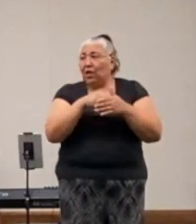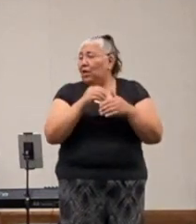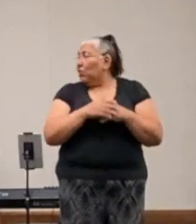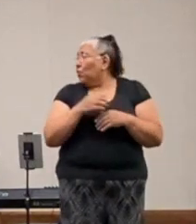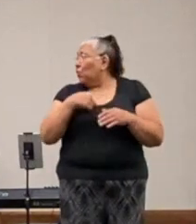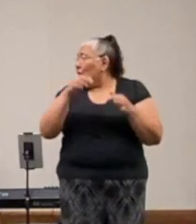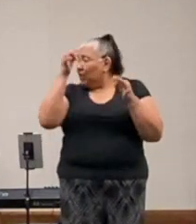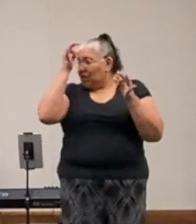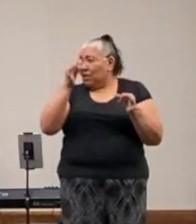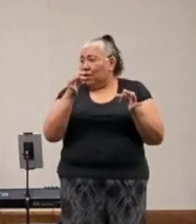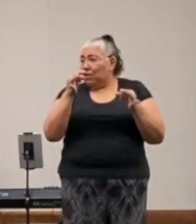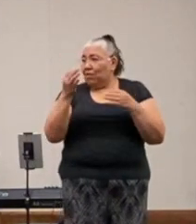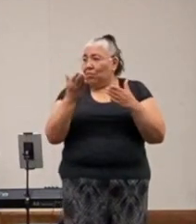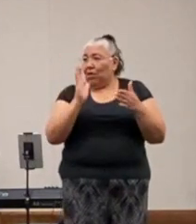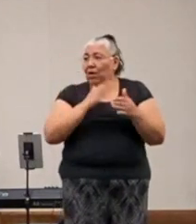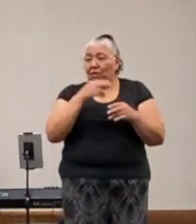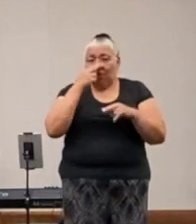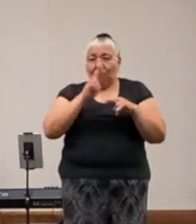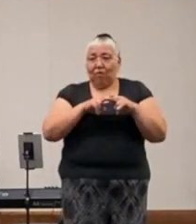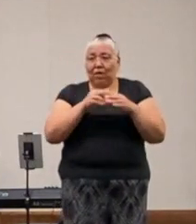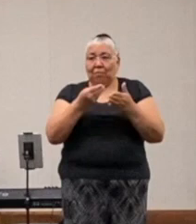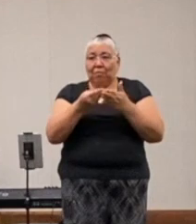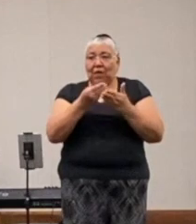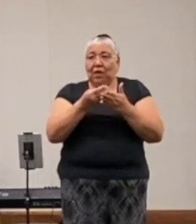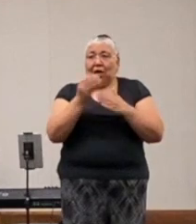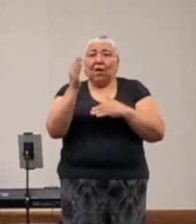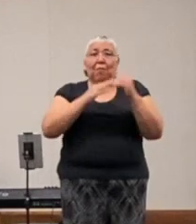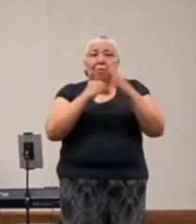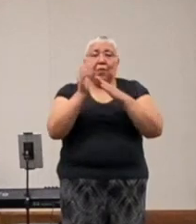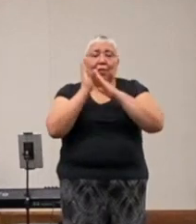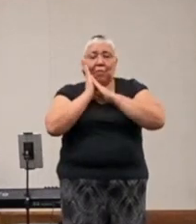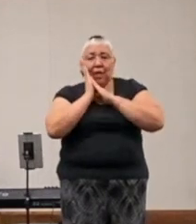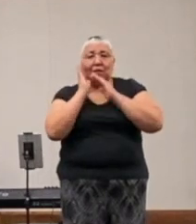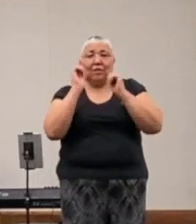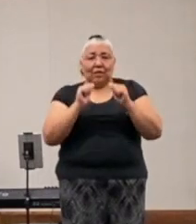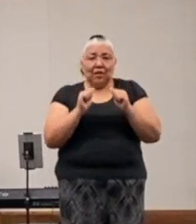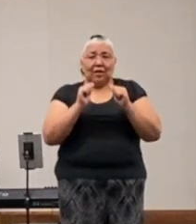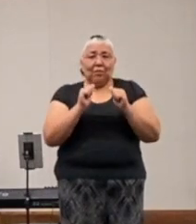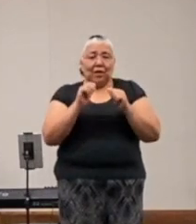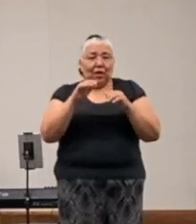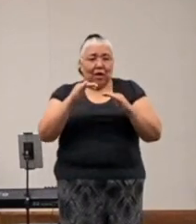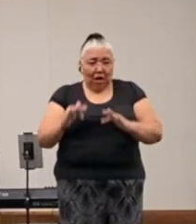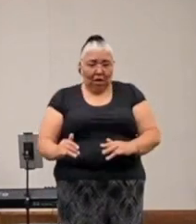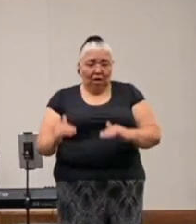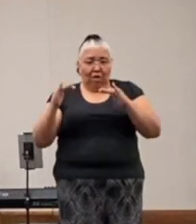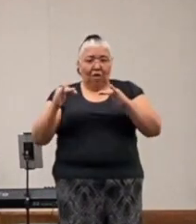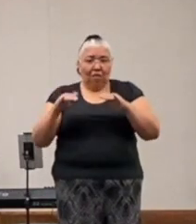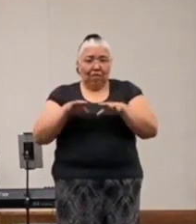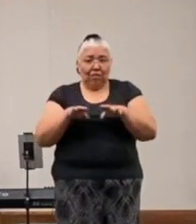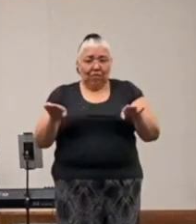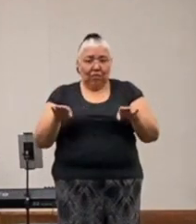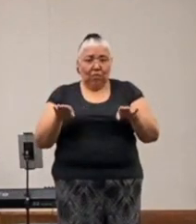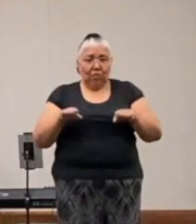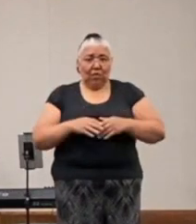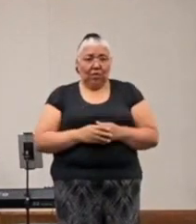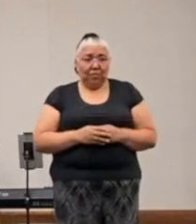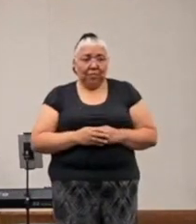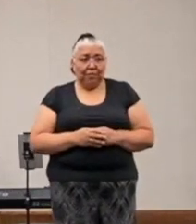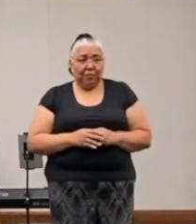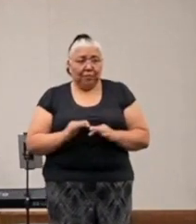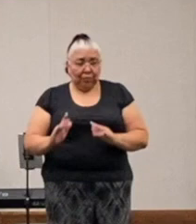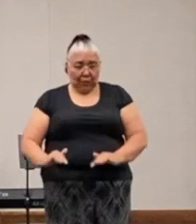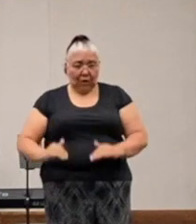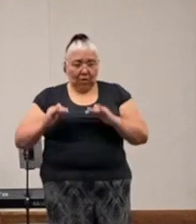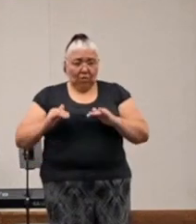we decided to take our fun money and build beds for them so they could be off the floor. Off the